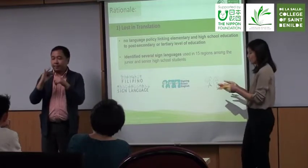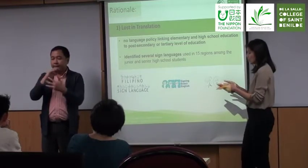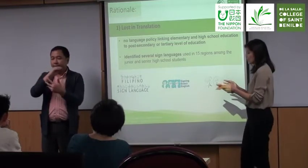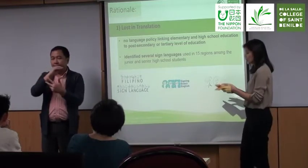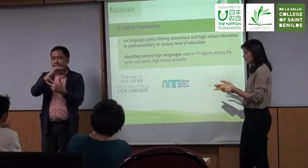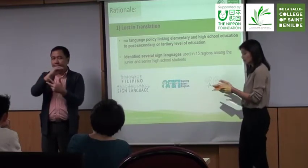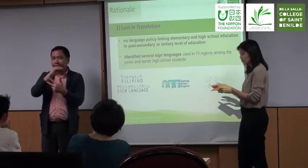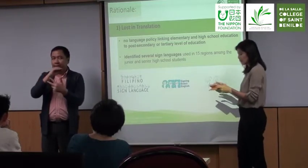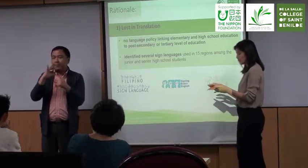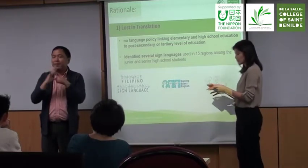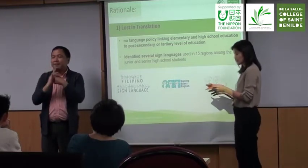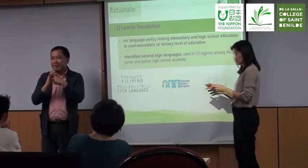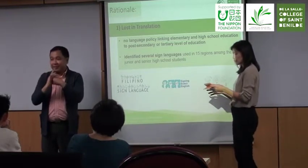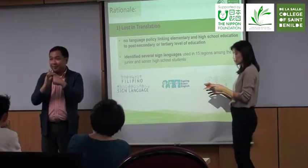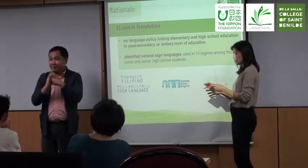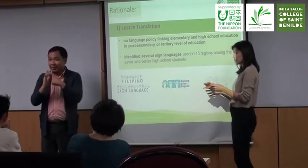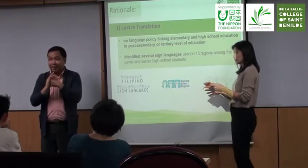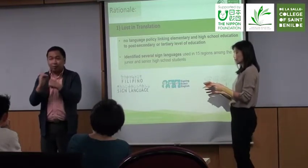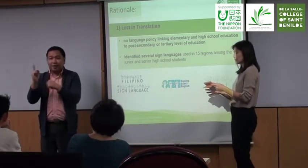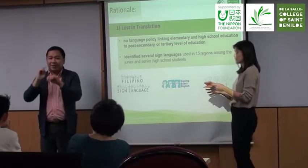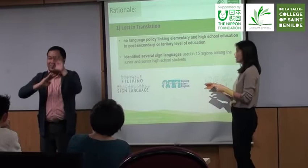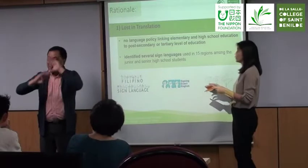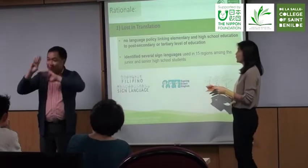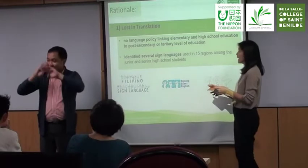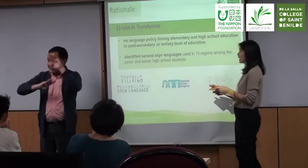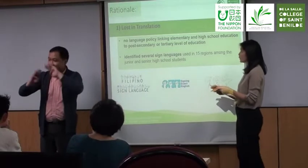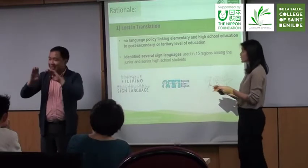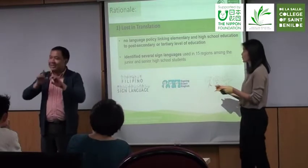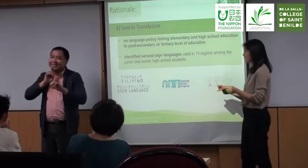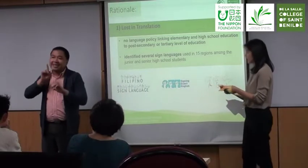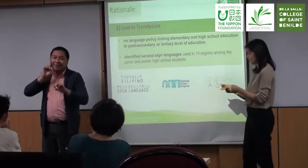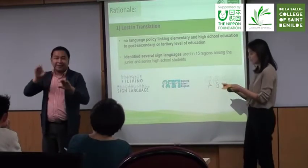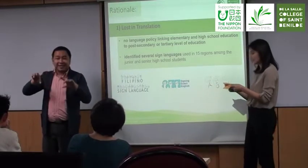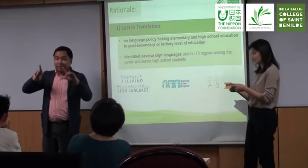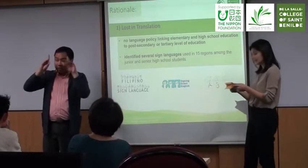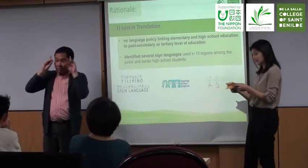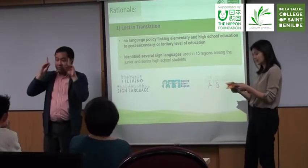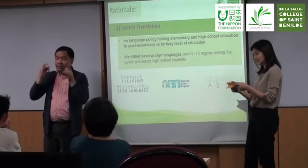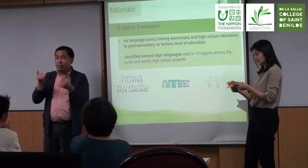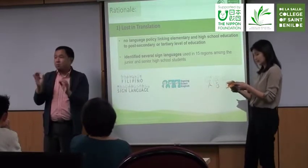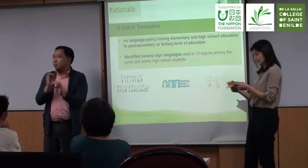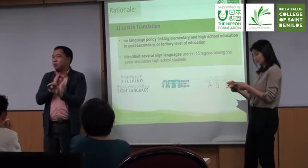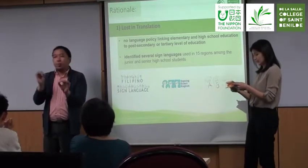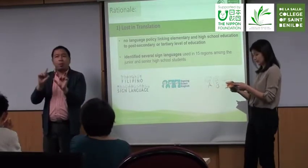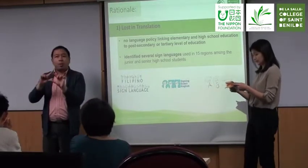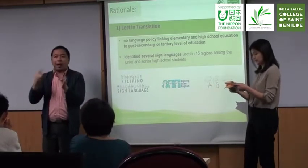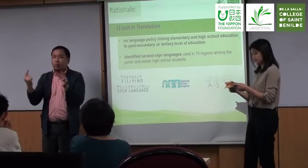Deaf, one of the problems in deaf education includes the no language linking policy